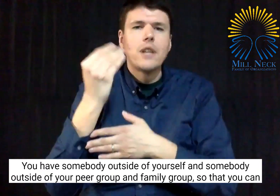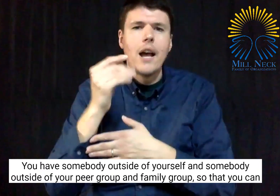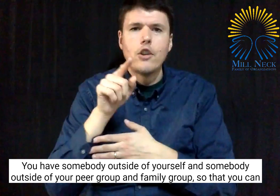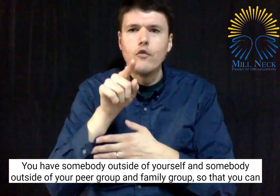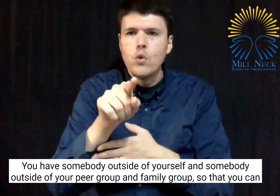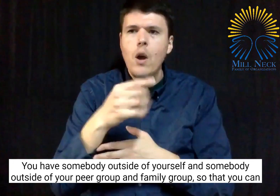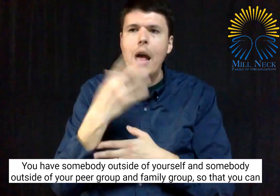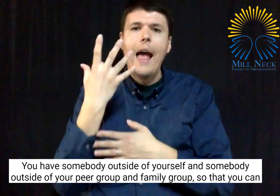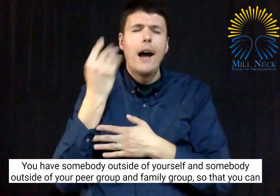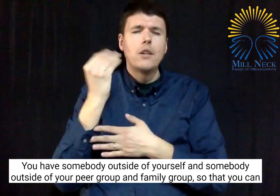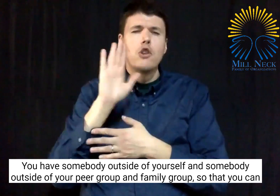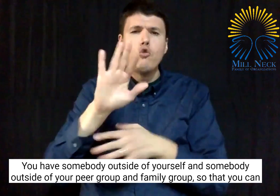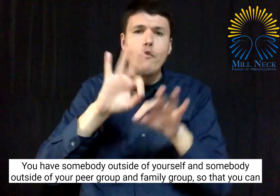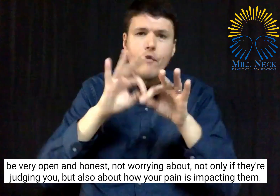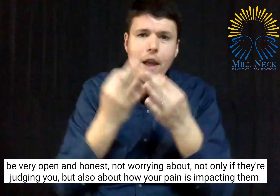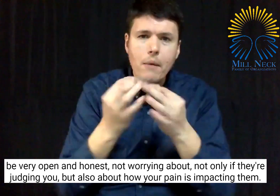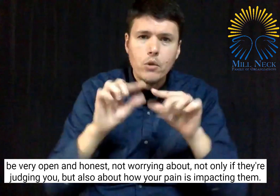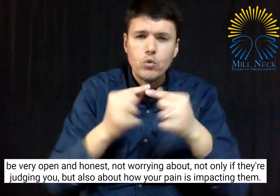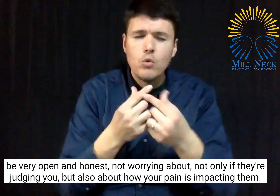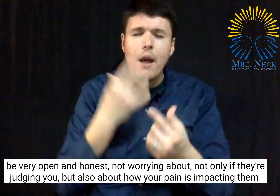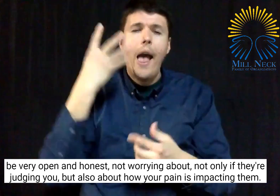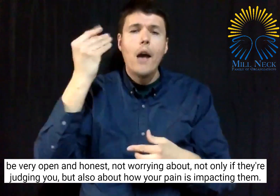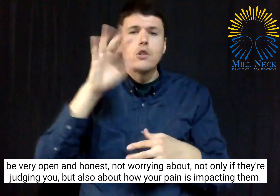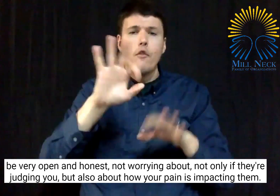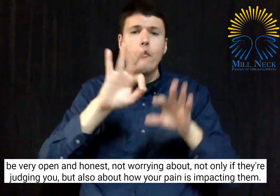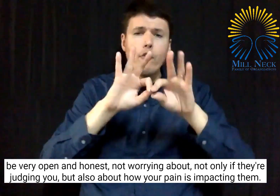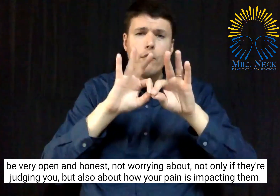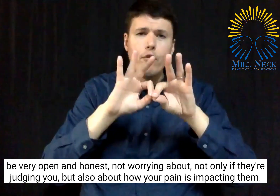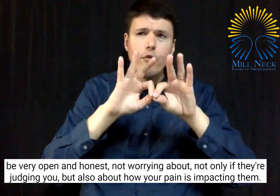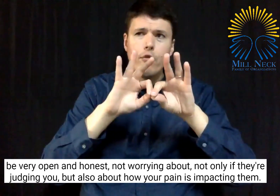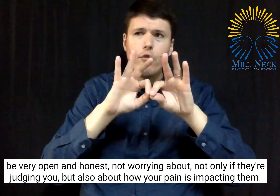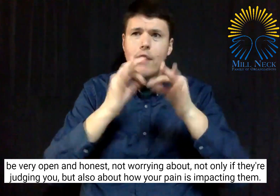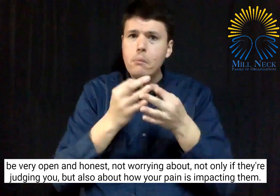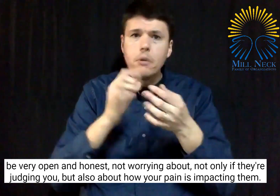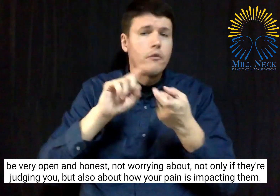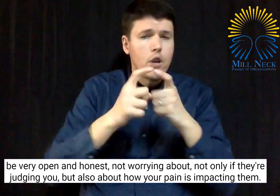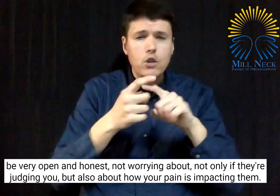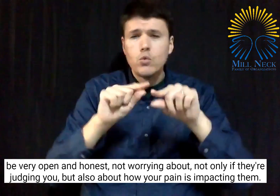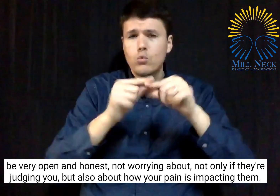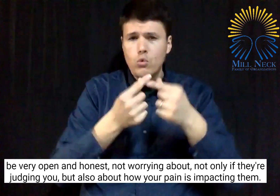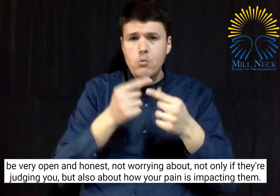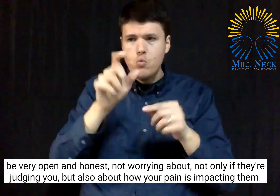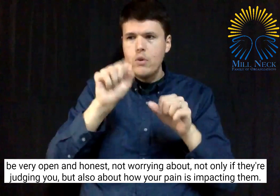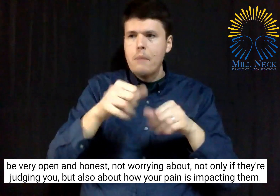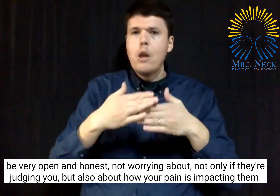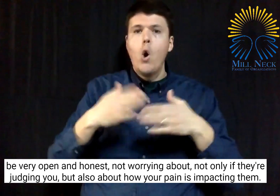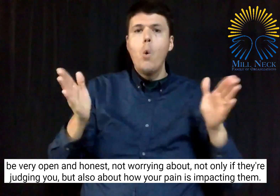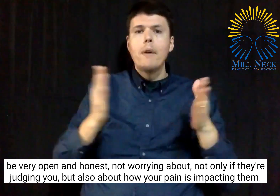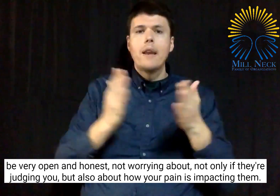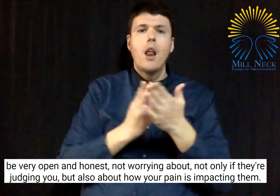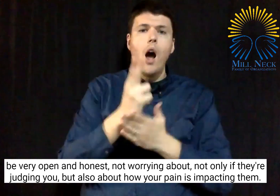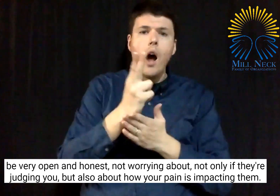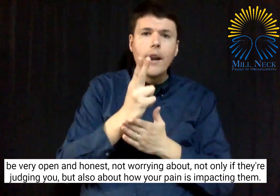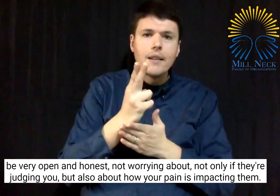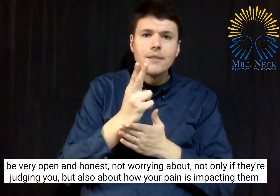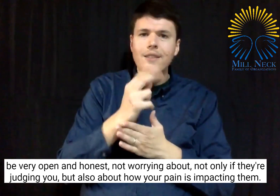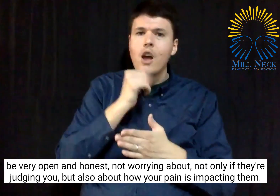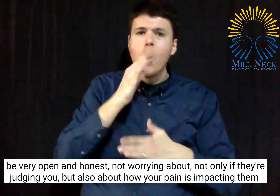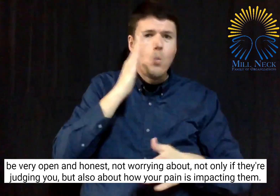and family group, so that you can be very open and honest, not worrying about not only they're judging you, but also about how your pain is impacting them. You